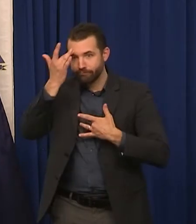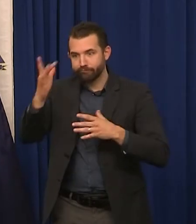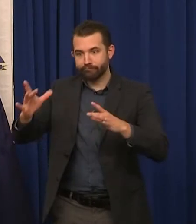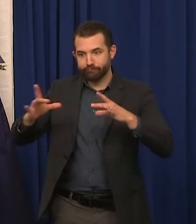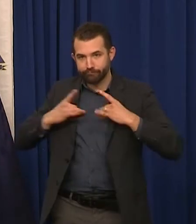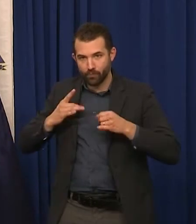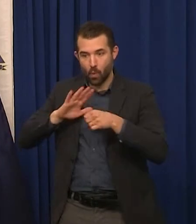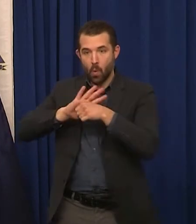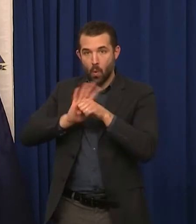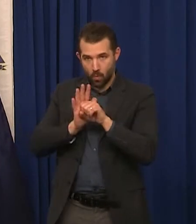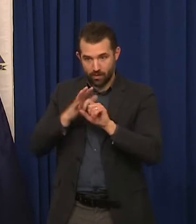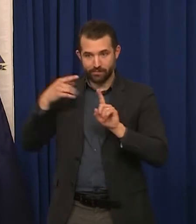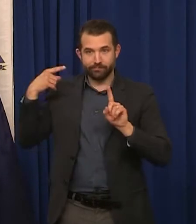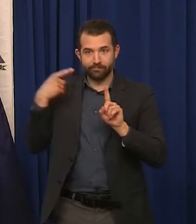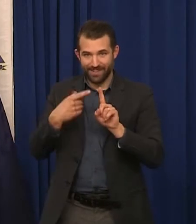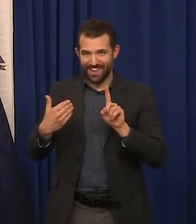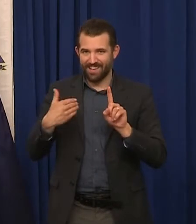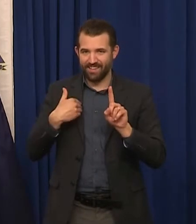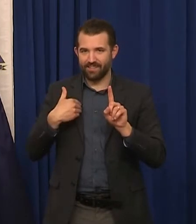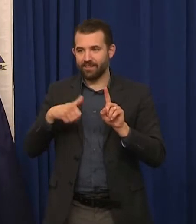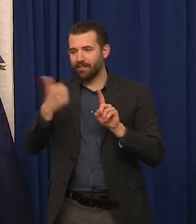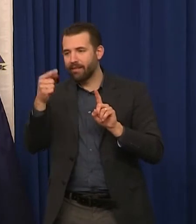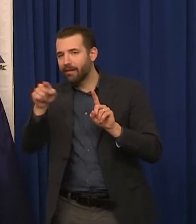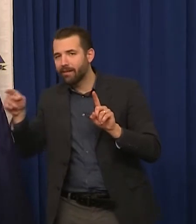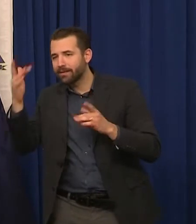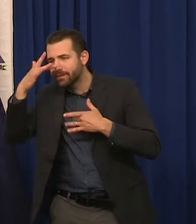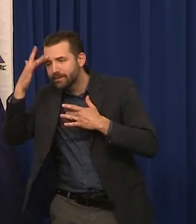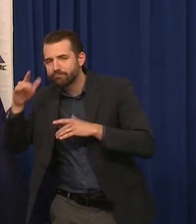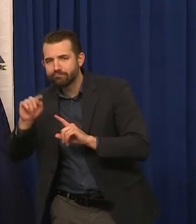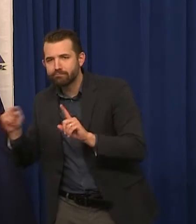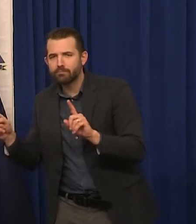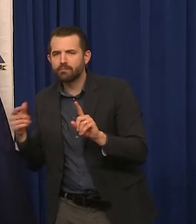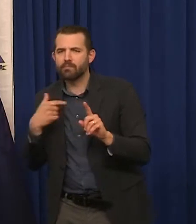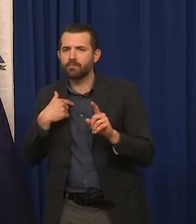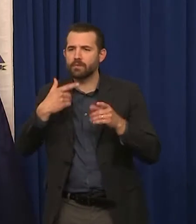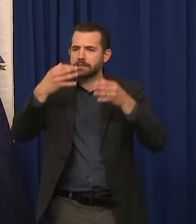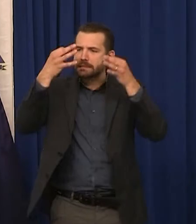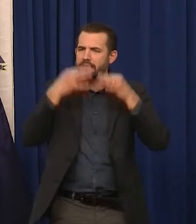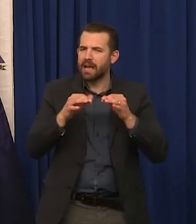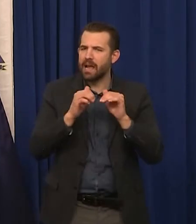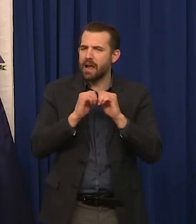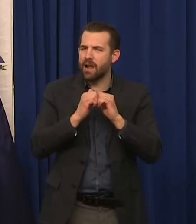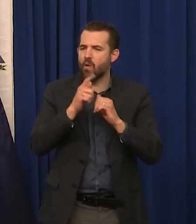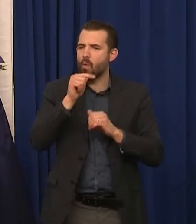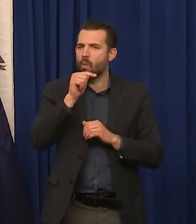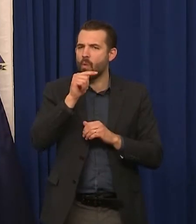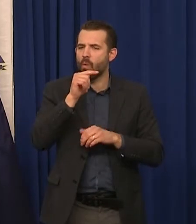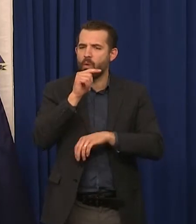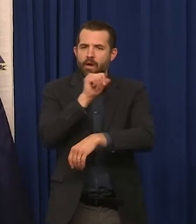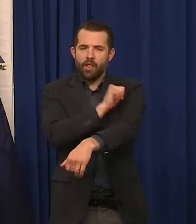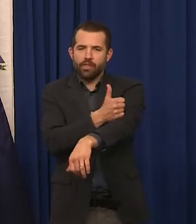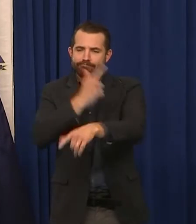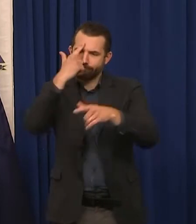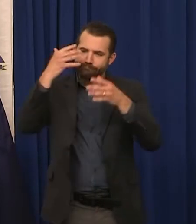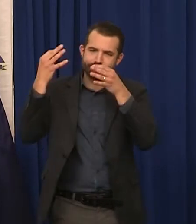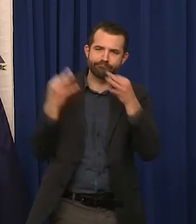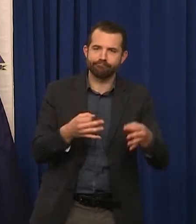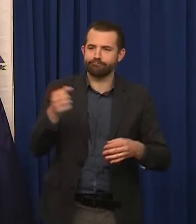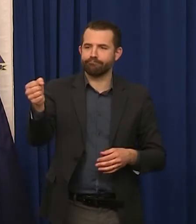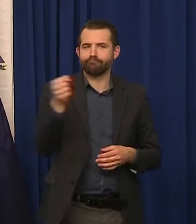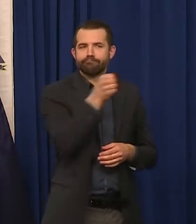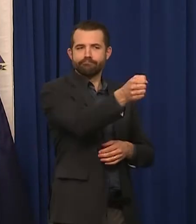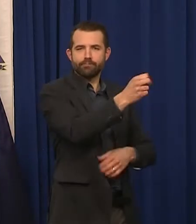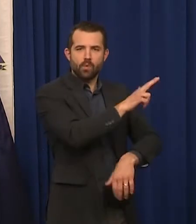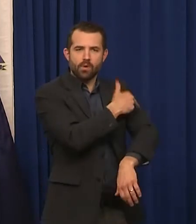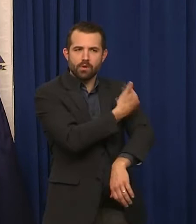COVID-19 or perhaps any other disease, under what conditions and under whose decision is it for them to go to a hospital?